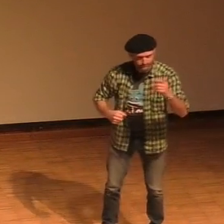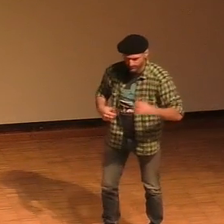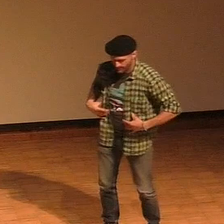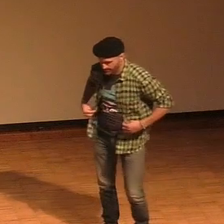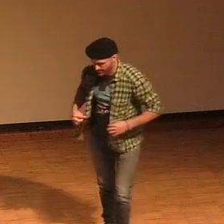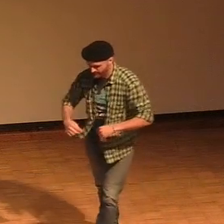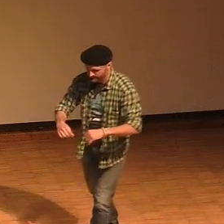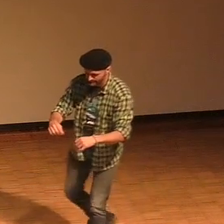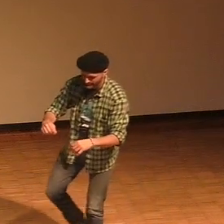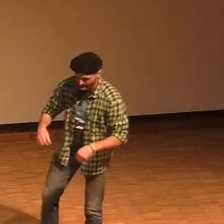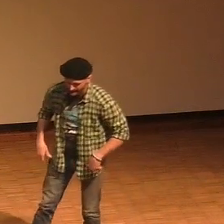the rooster.